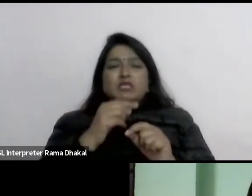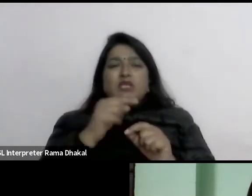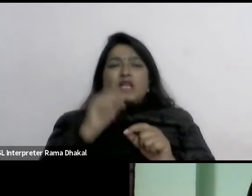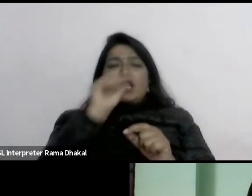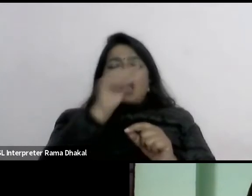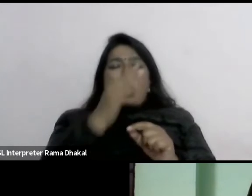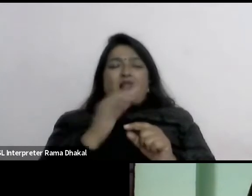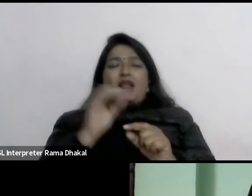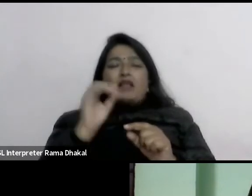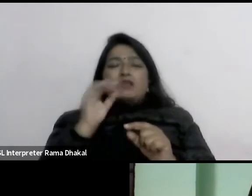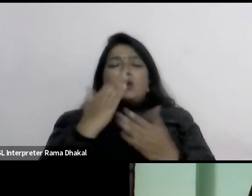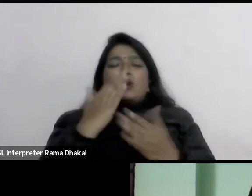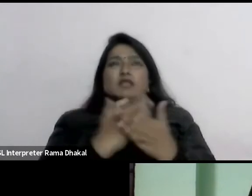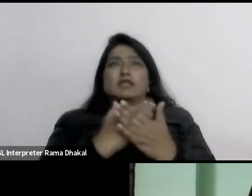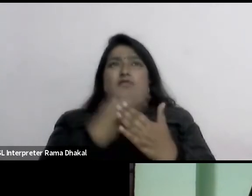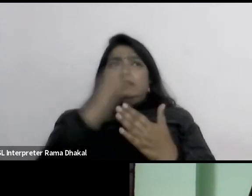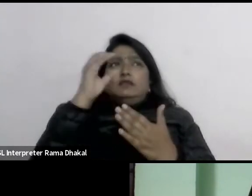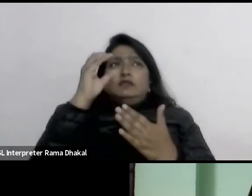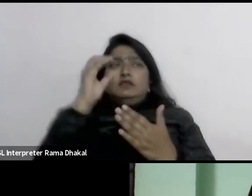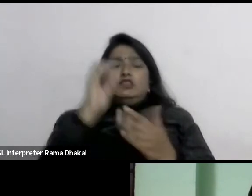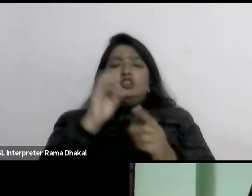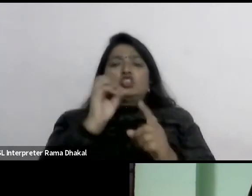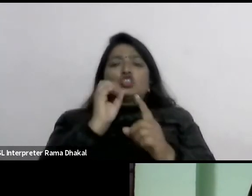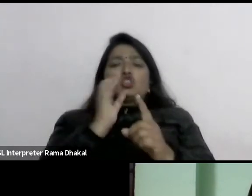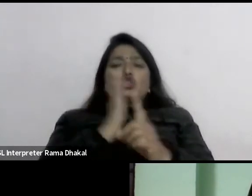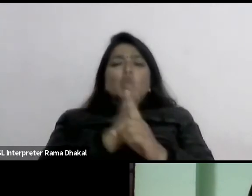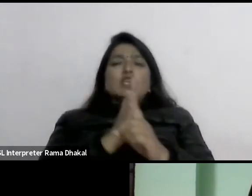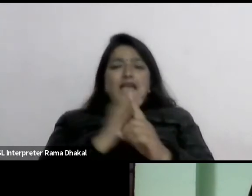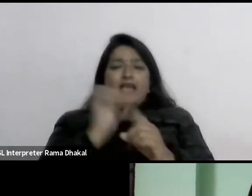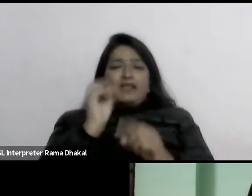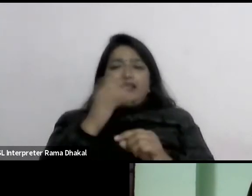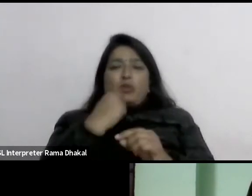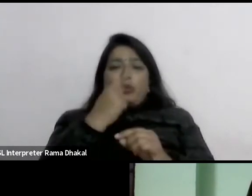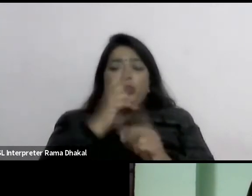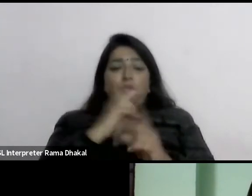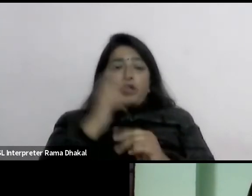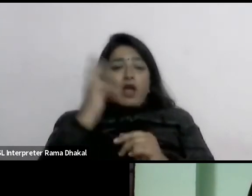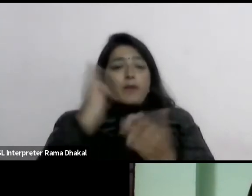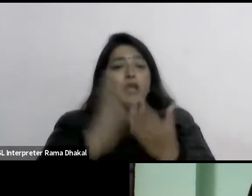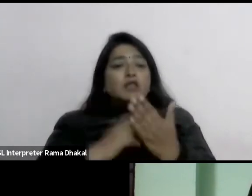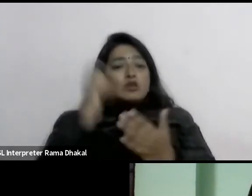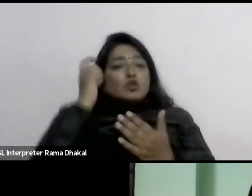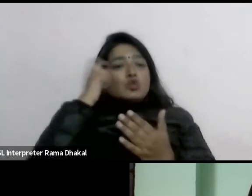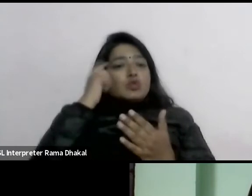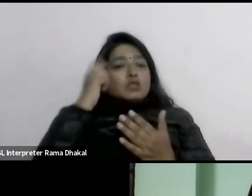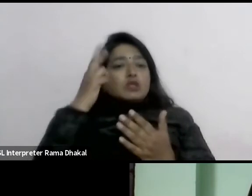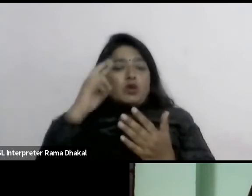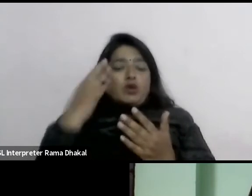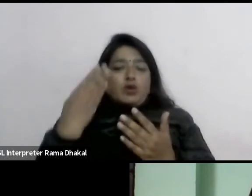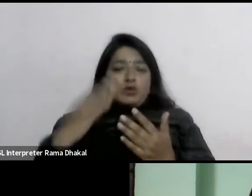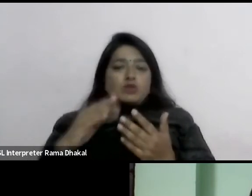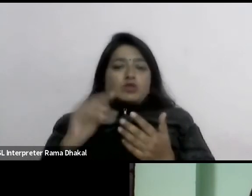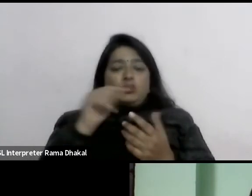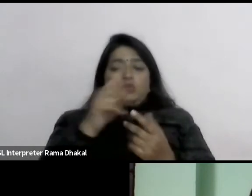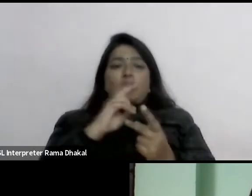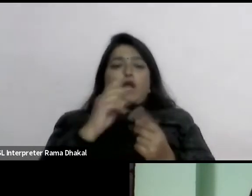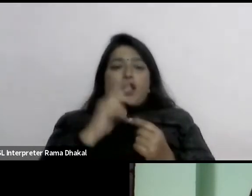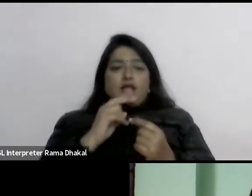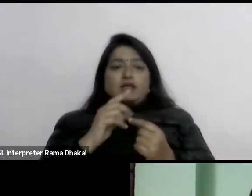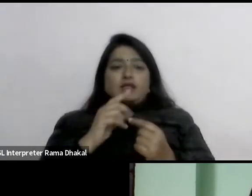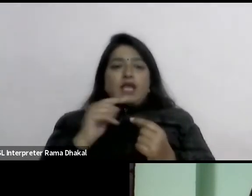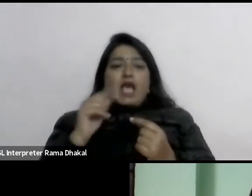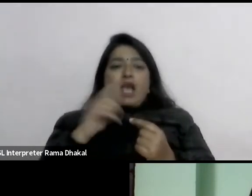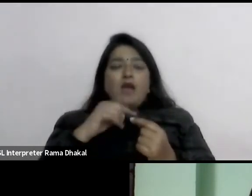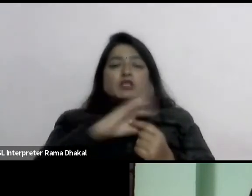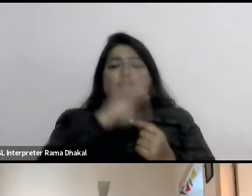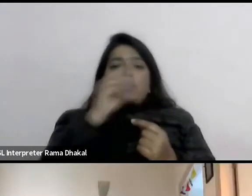a lot of issues that initially began as human rights issues. And so I think we shouldn't forget that in this discussion.